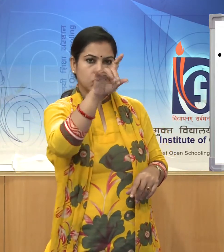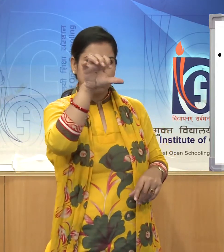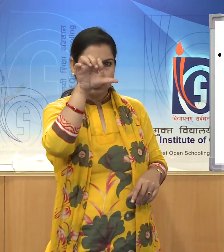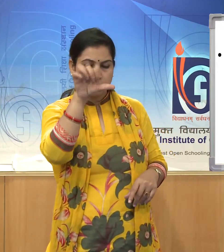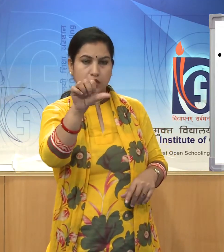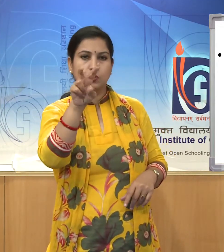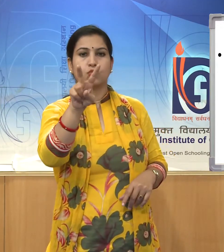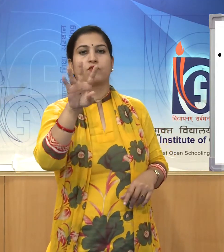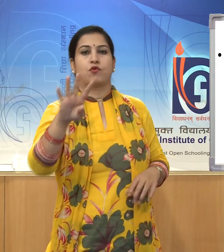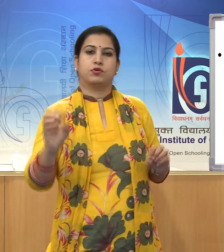1924